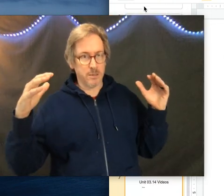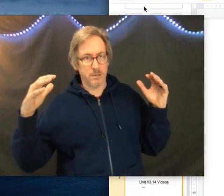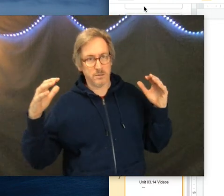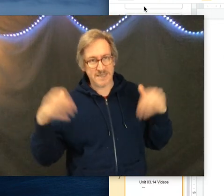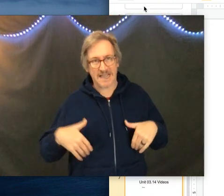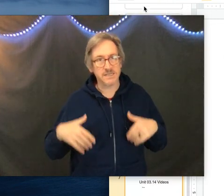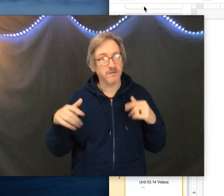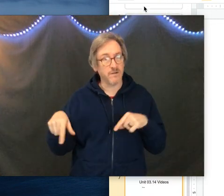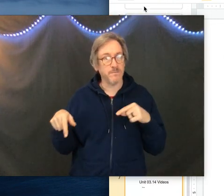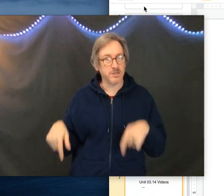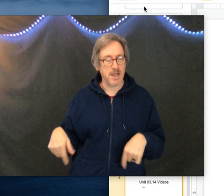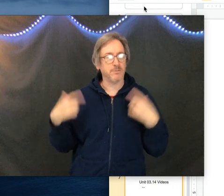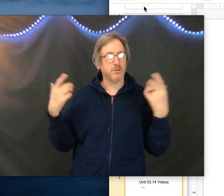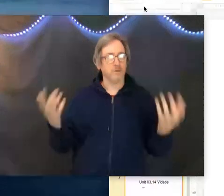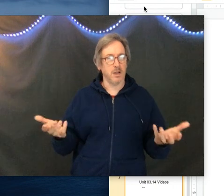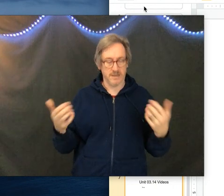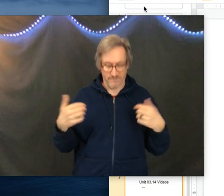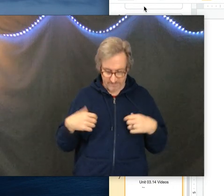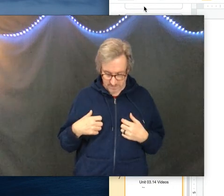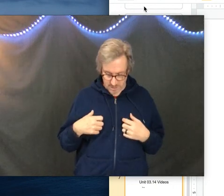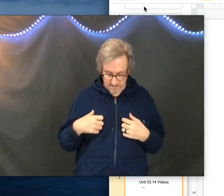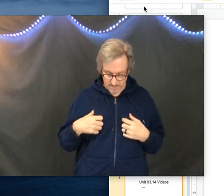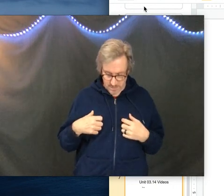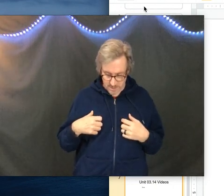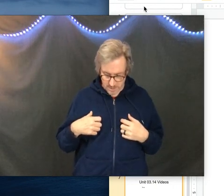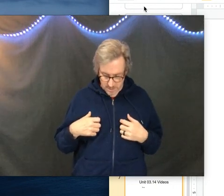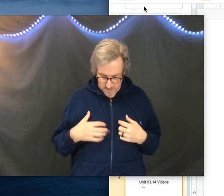the text from the chapter on deaf